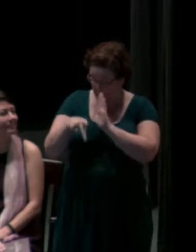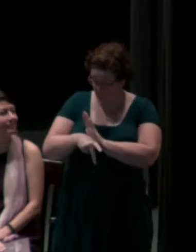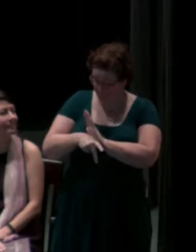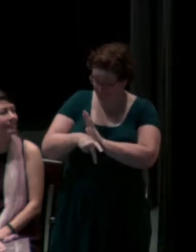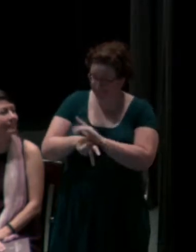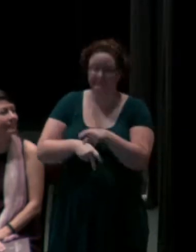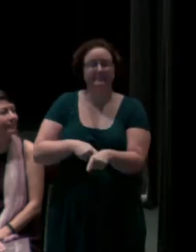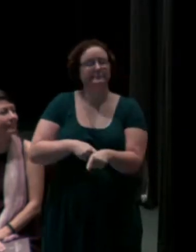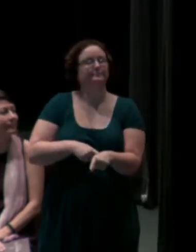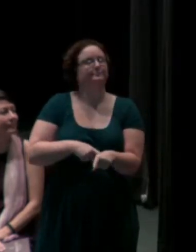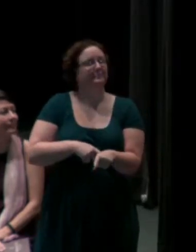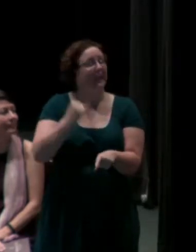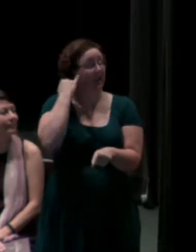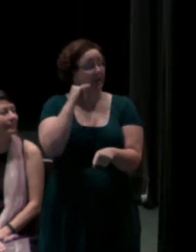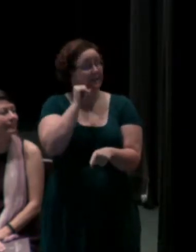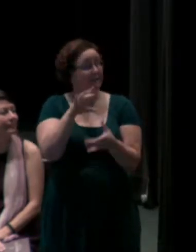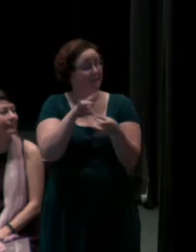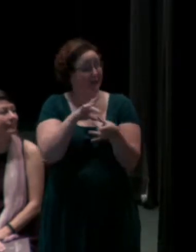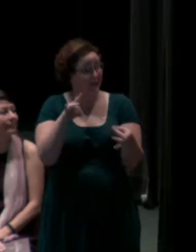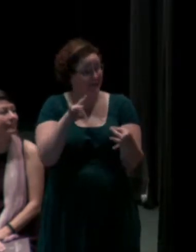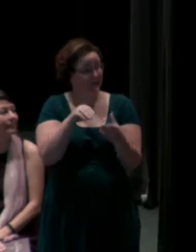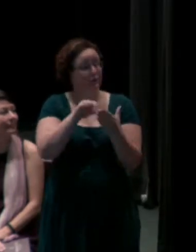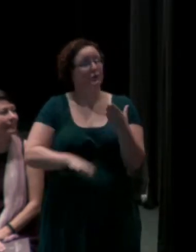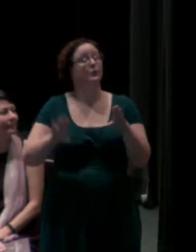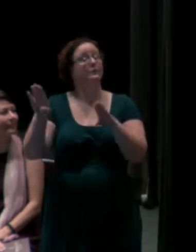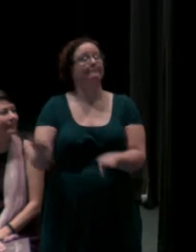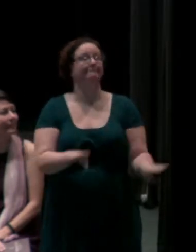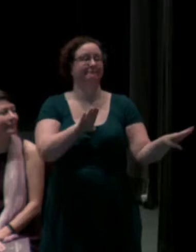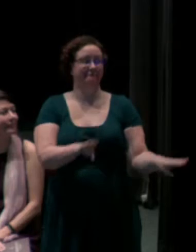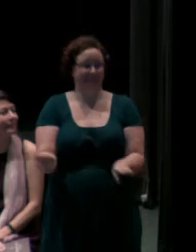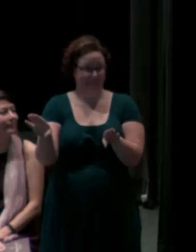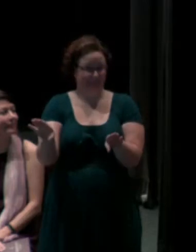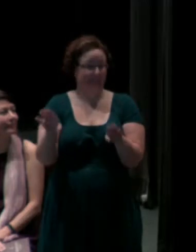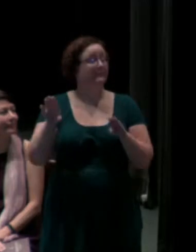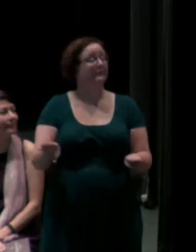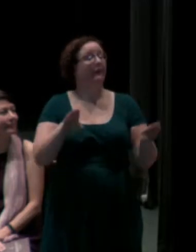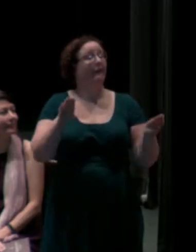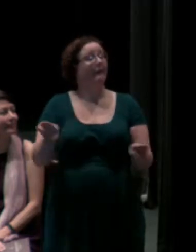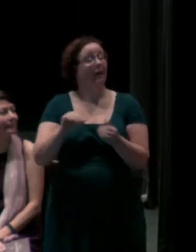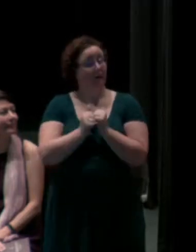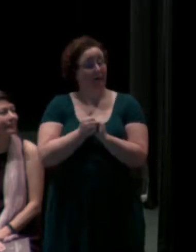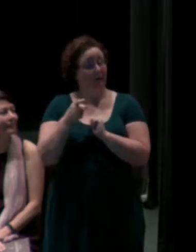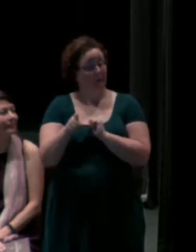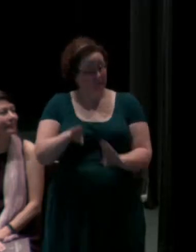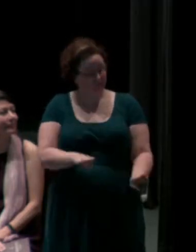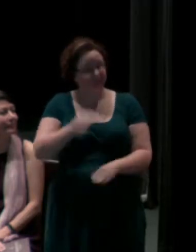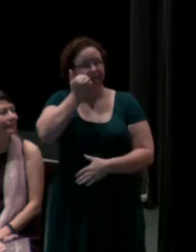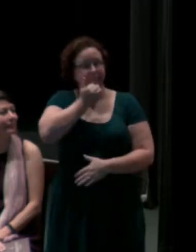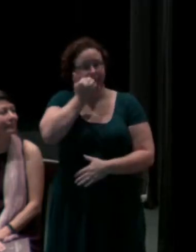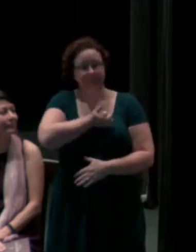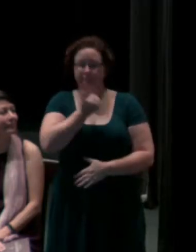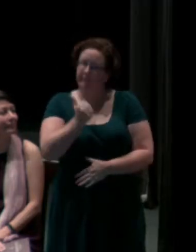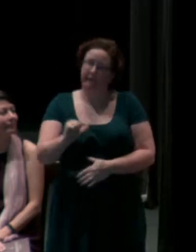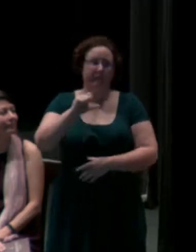policies. I would be remiss if I did not mention student conduct. Conduct is the manner in which a person behaves on a